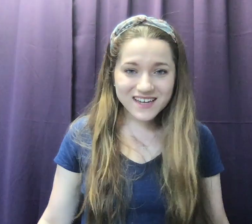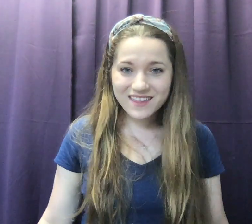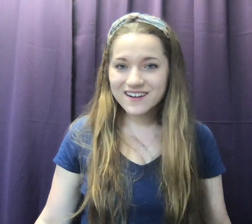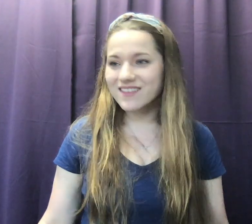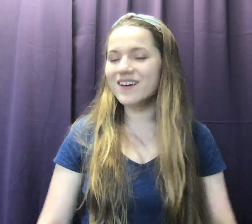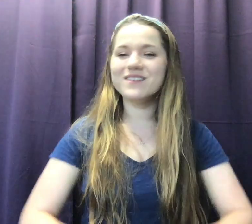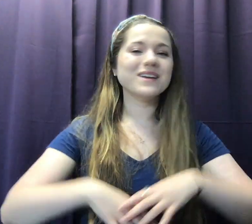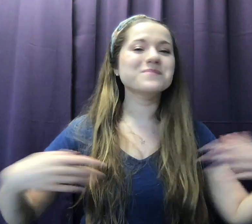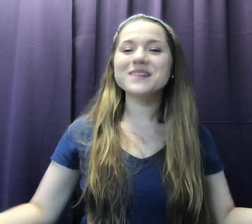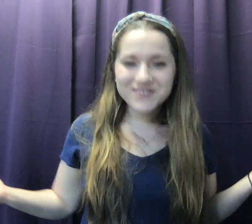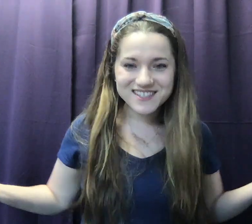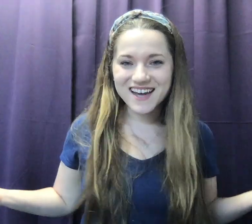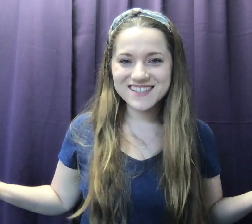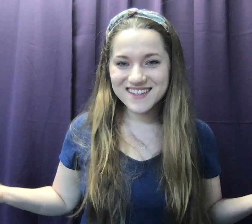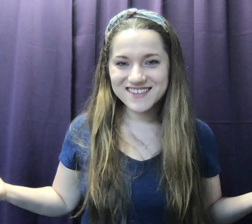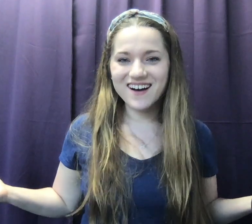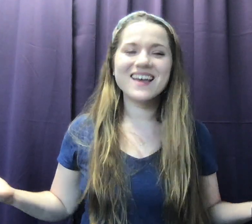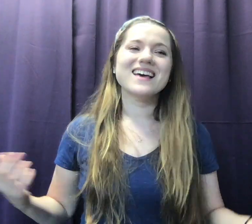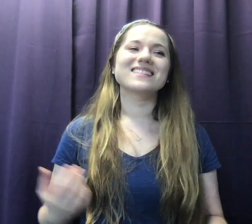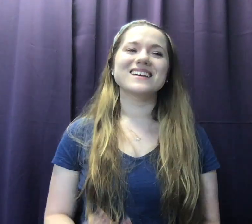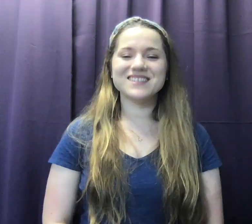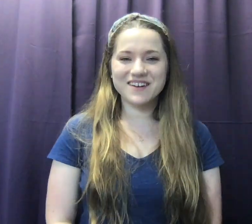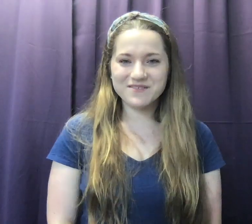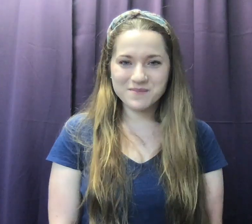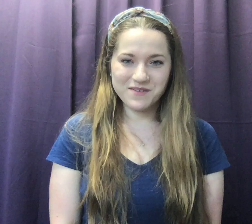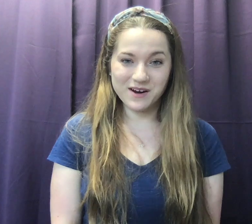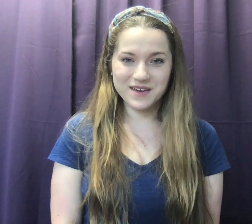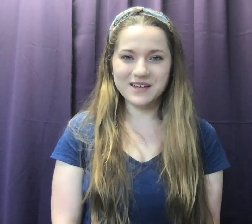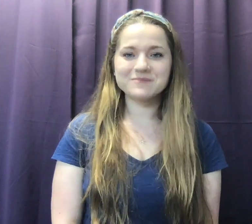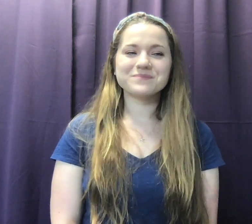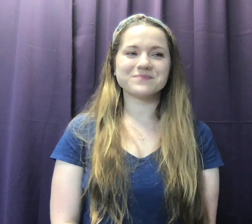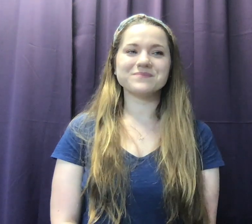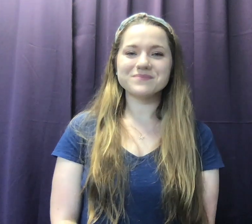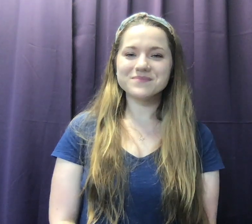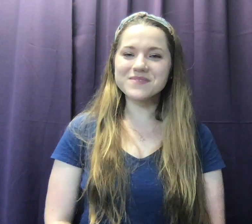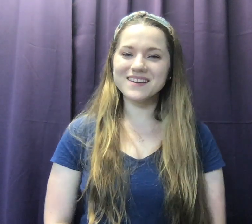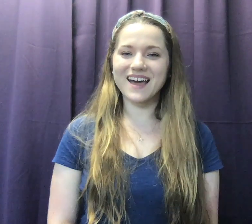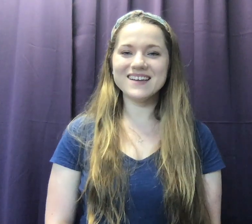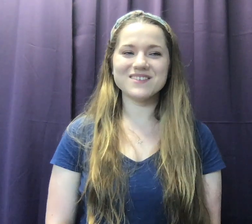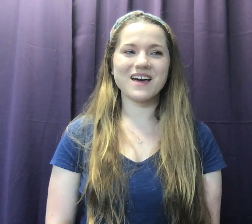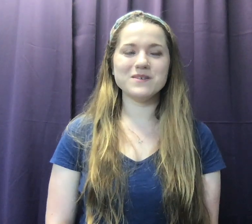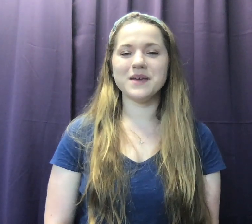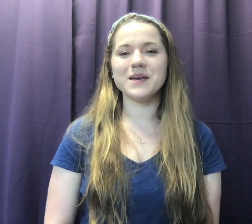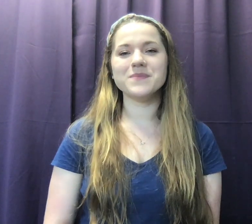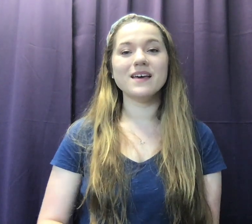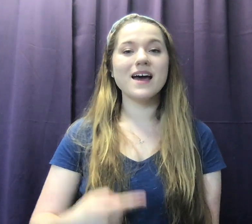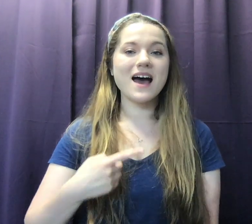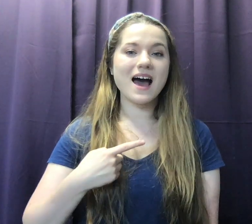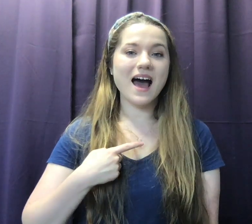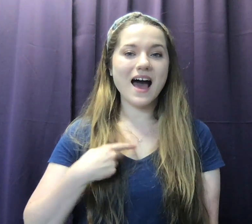together, the complete first section of the song, let's do it from the very beginning. Okay, so that would be,